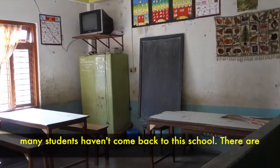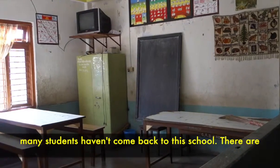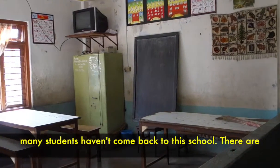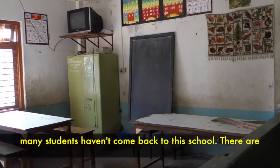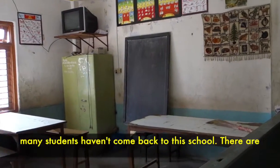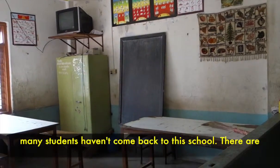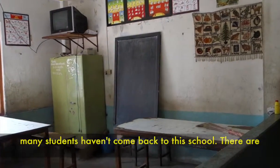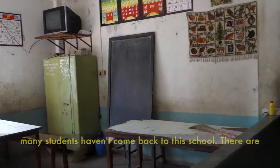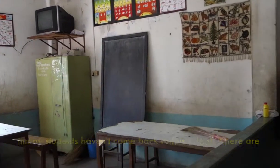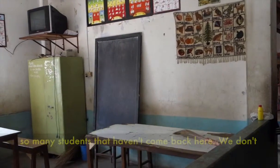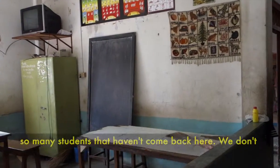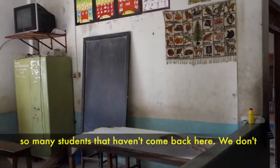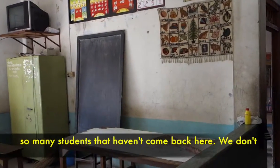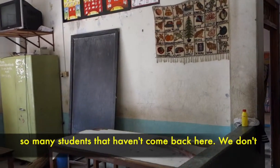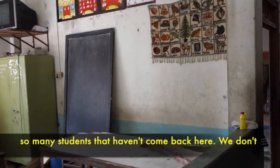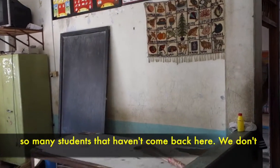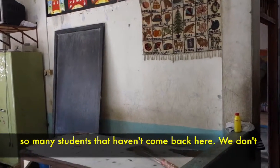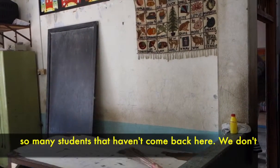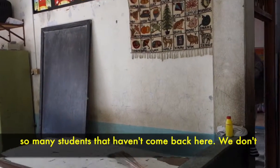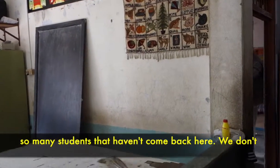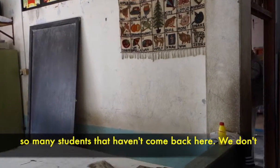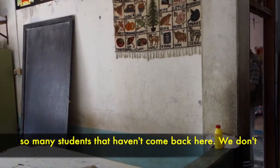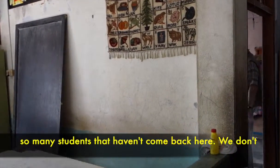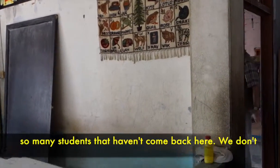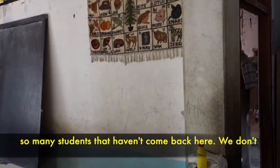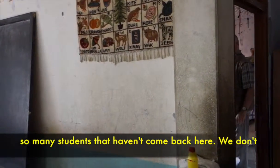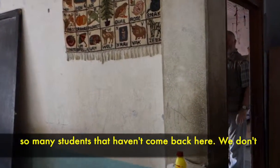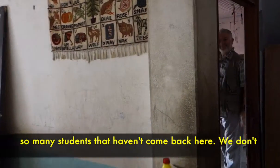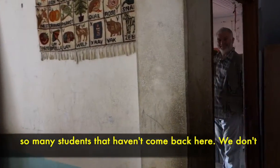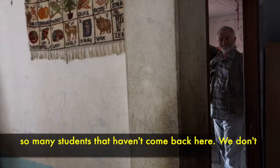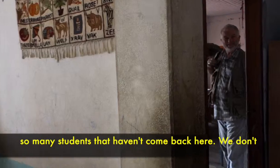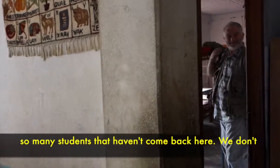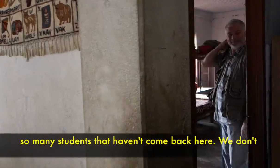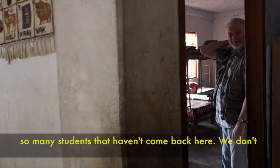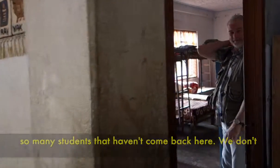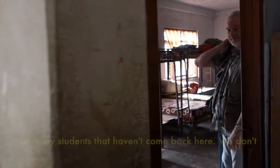there are so many students who have not come back to their school. We don't know what will happen, how long it will continue.